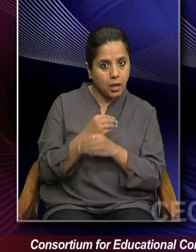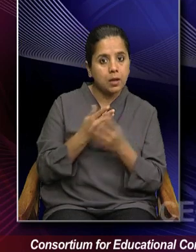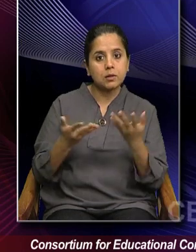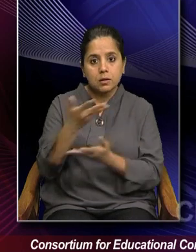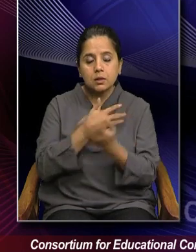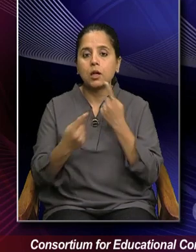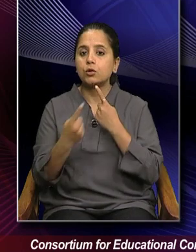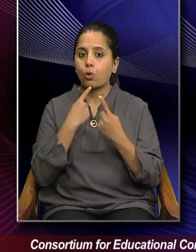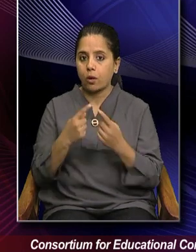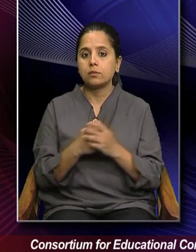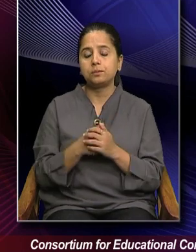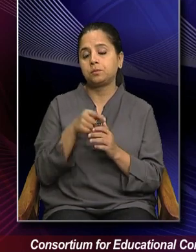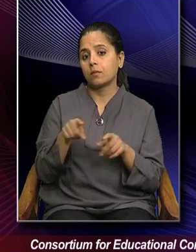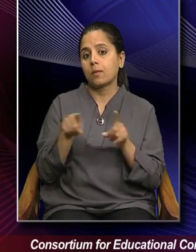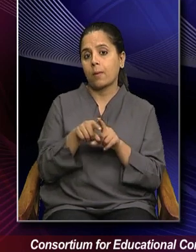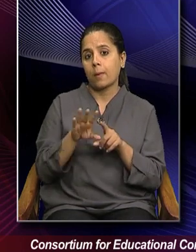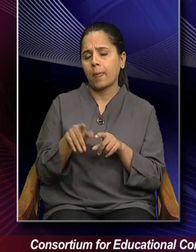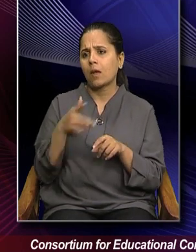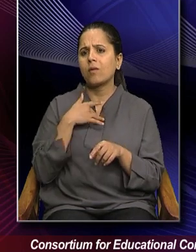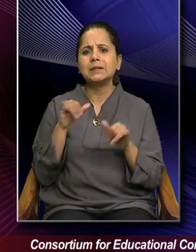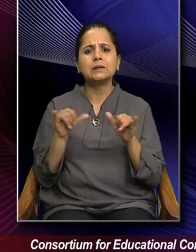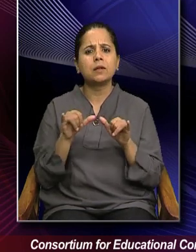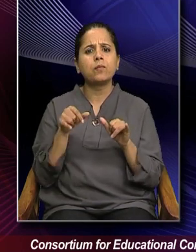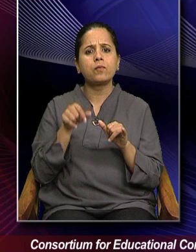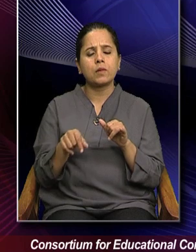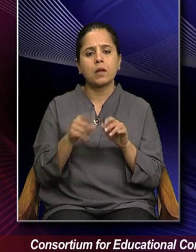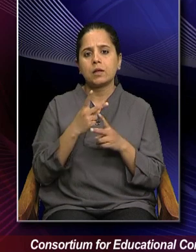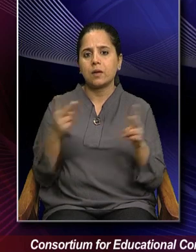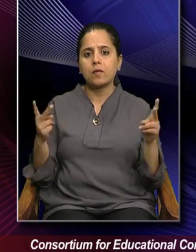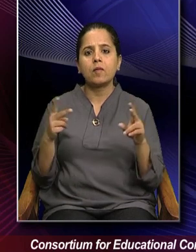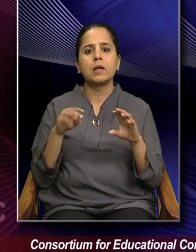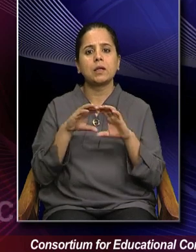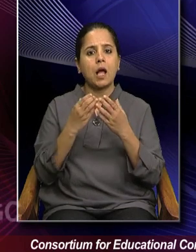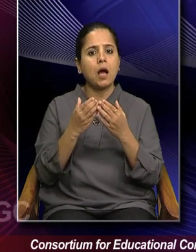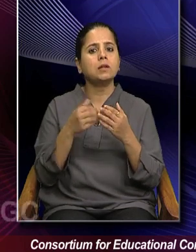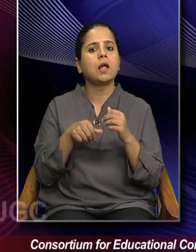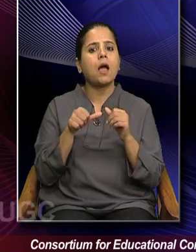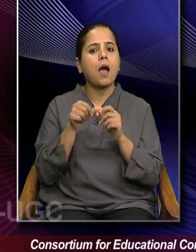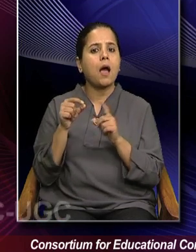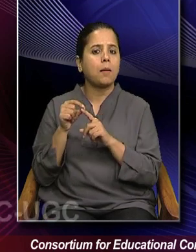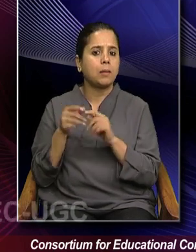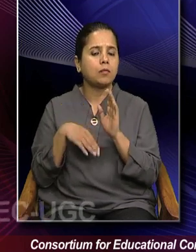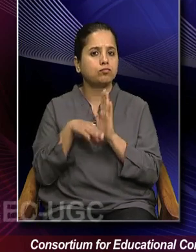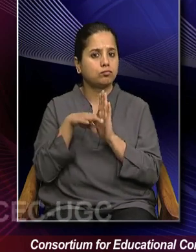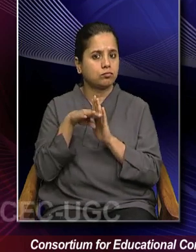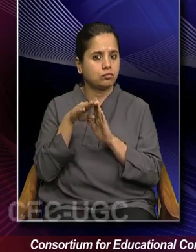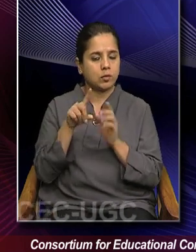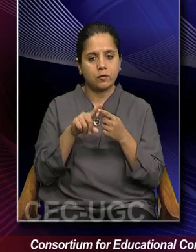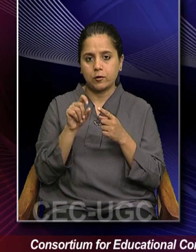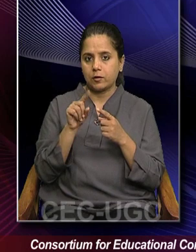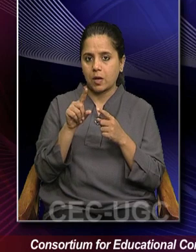discussion. It is also like multi-grade applications. The first is your